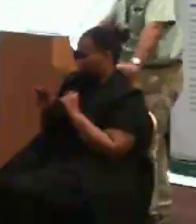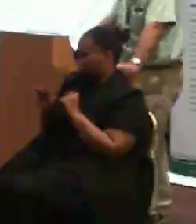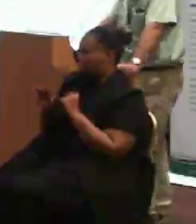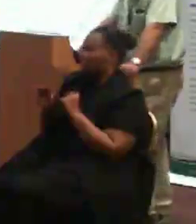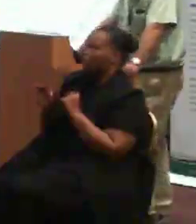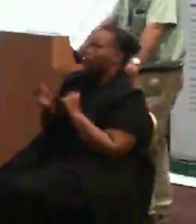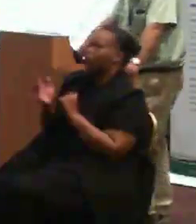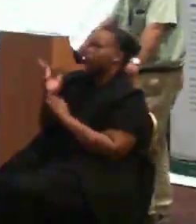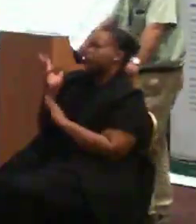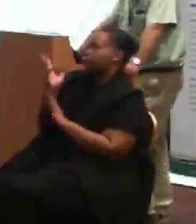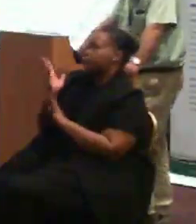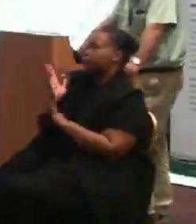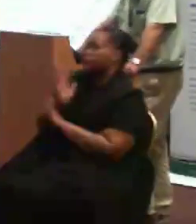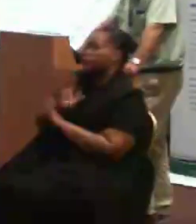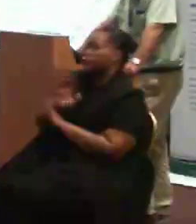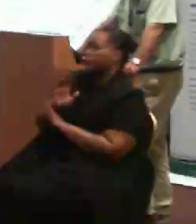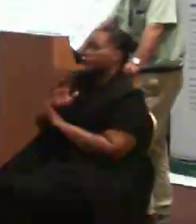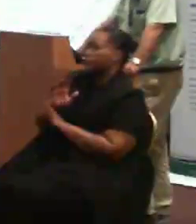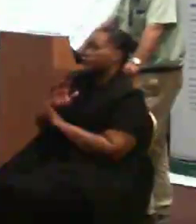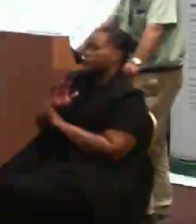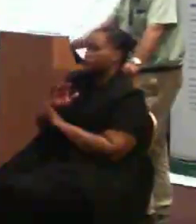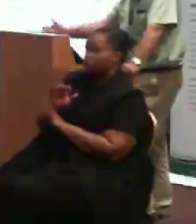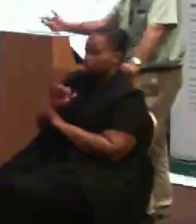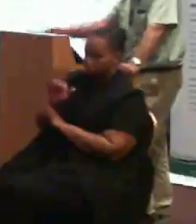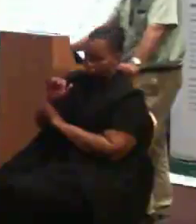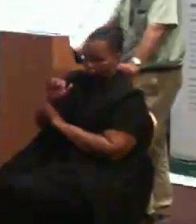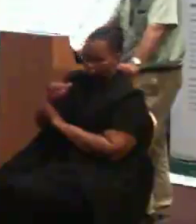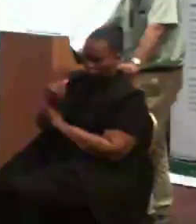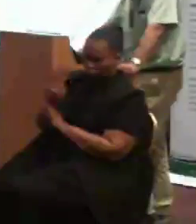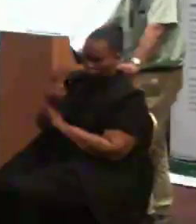previous presentations, dropped from A1 to CC++,